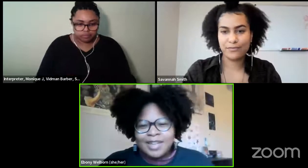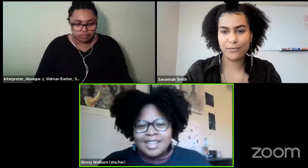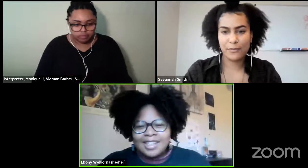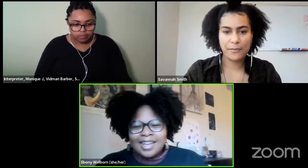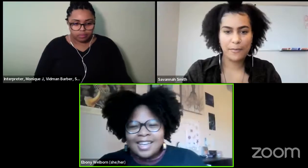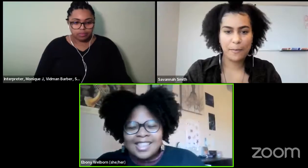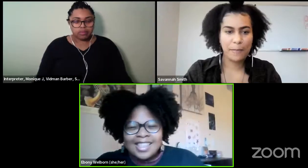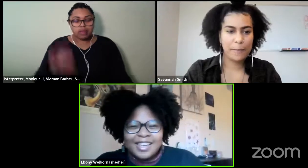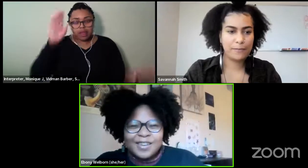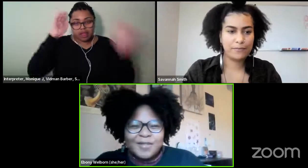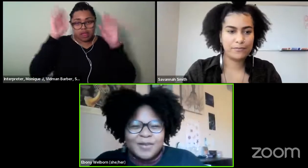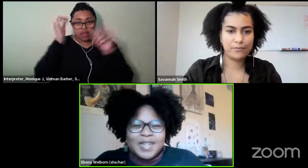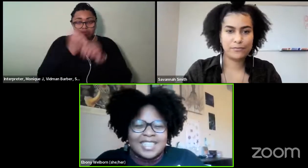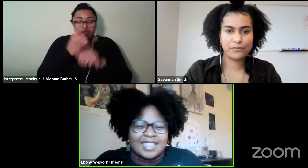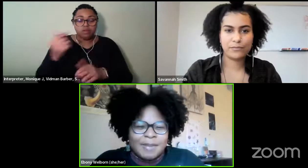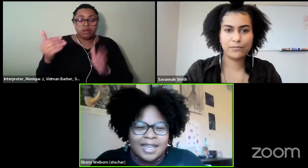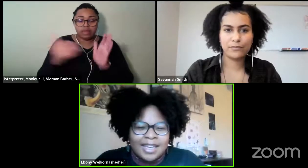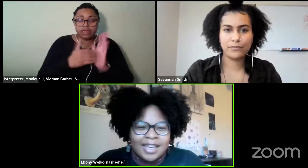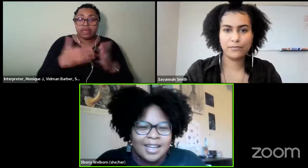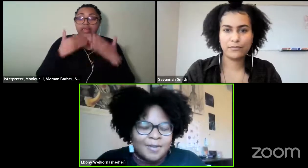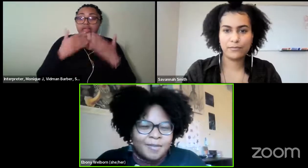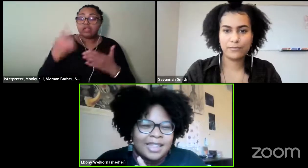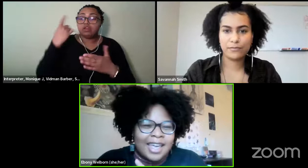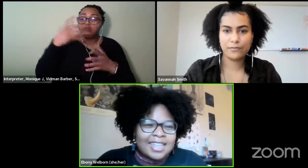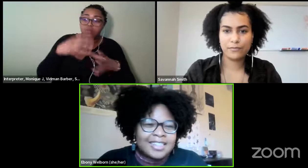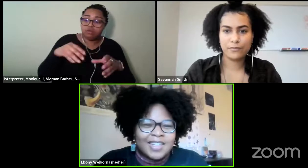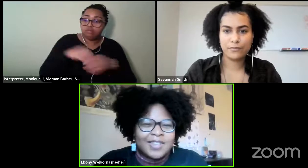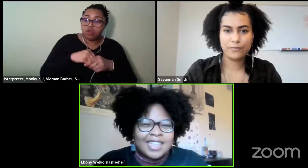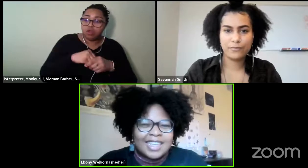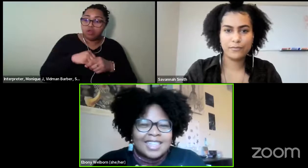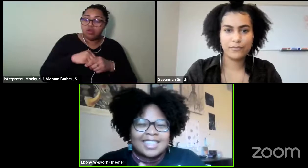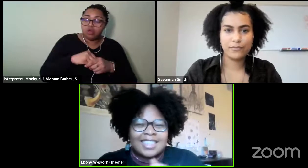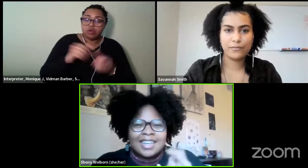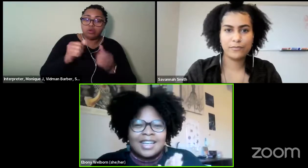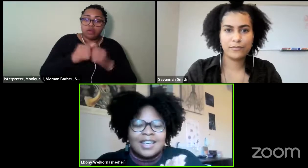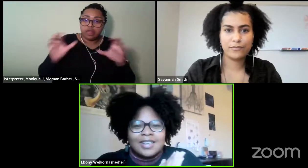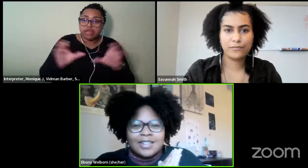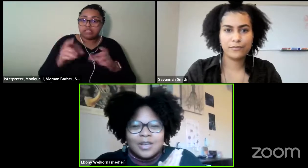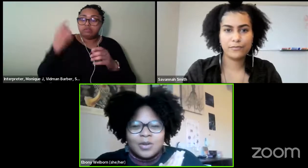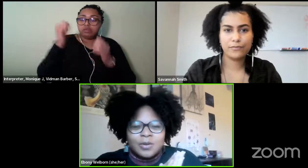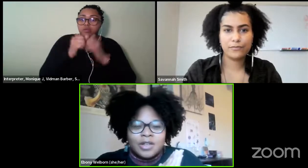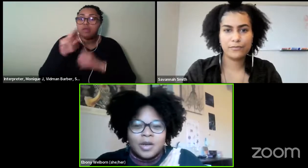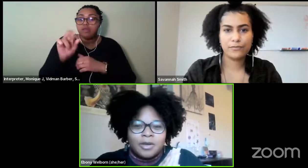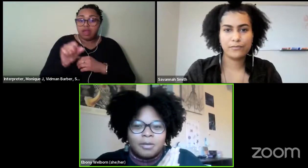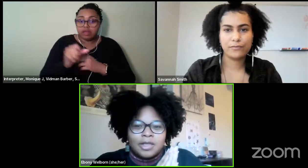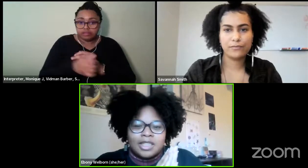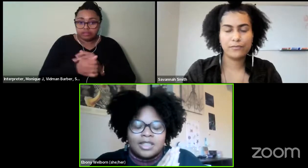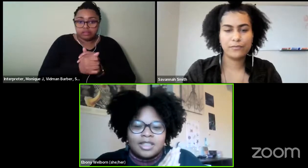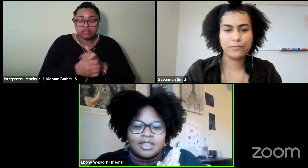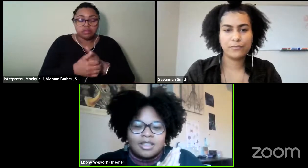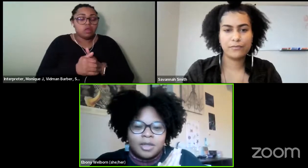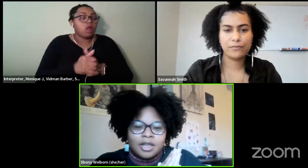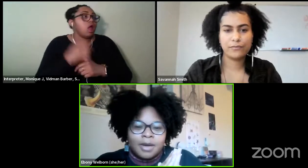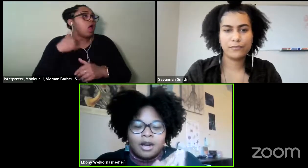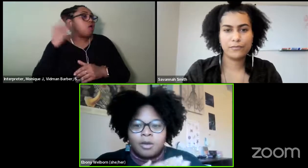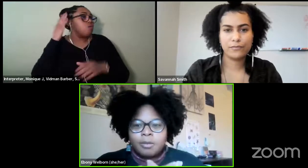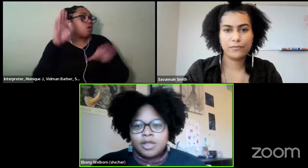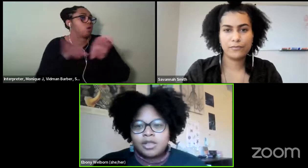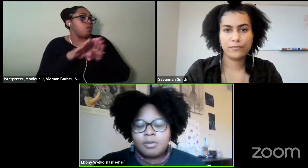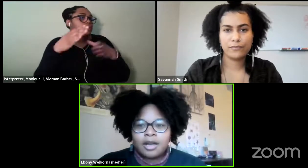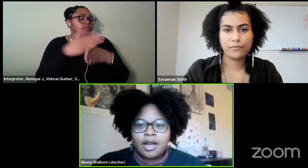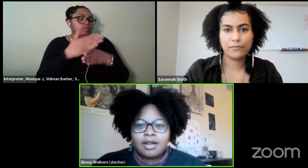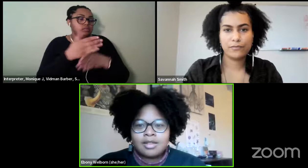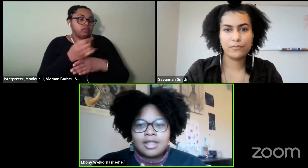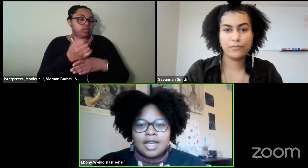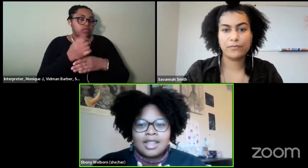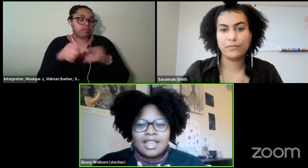Hi, everyone. Again, thank you for participating in the activity with us. So we're going to open up by sharing just a little bit about our own